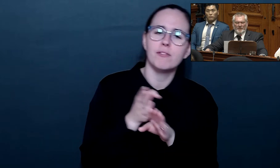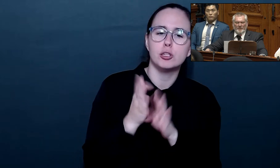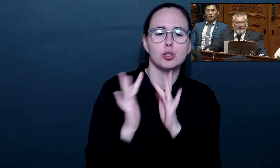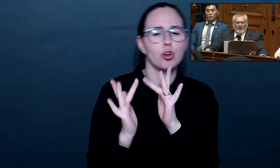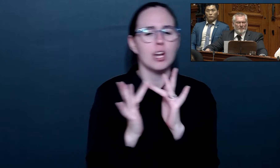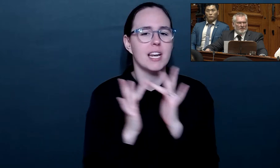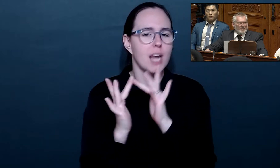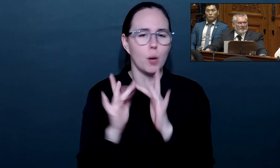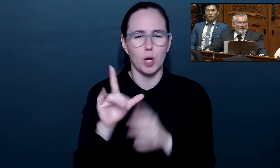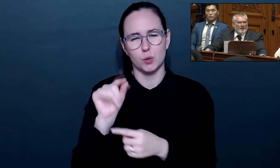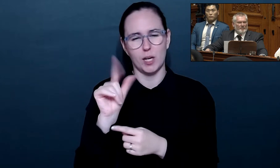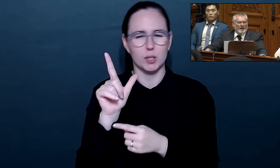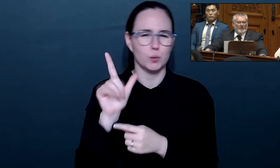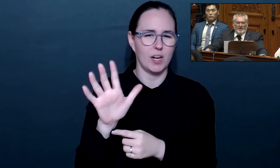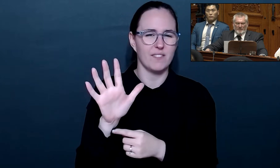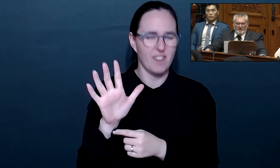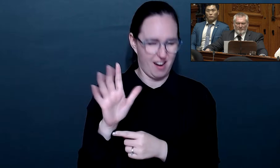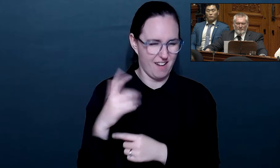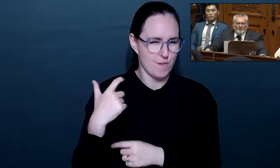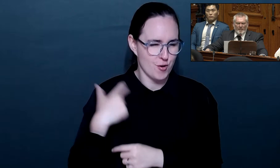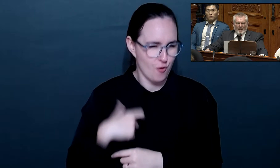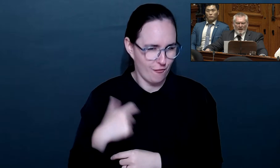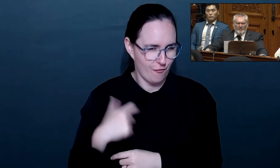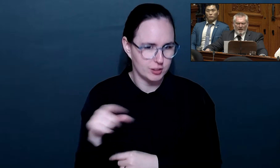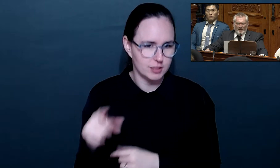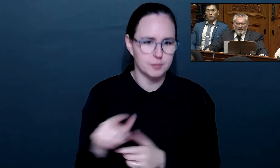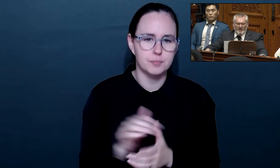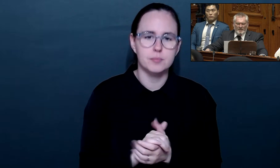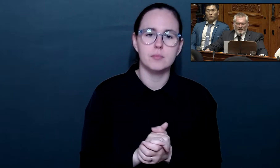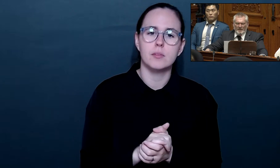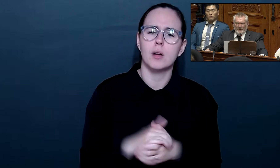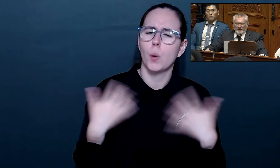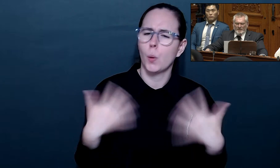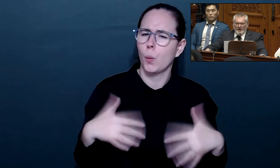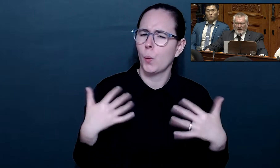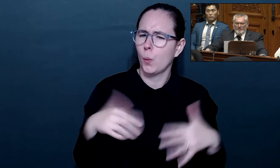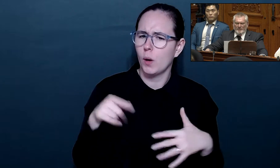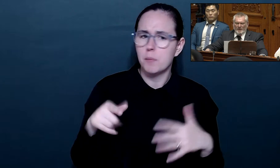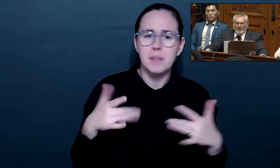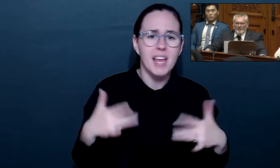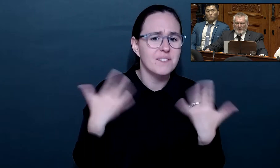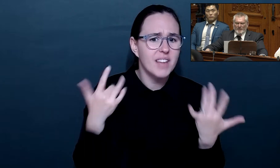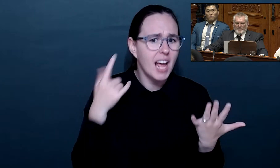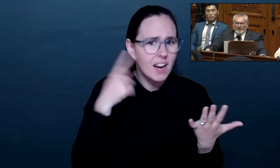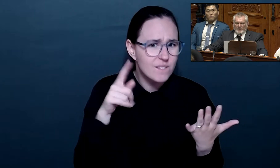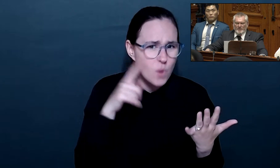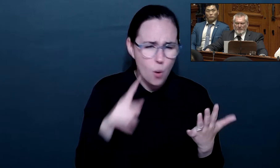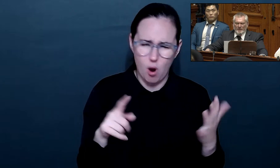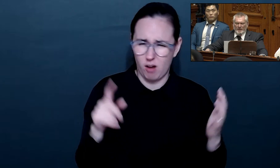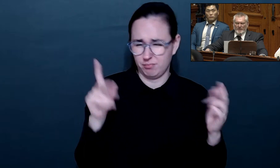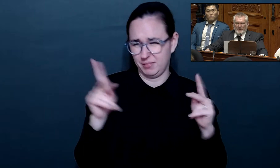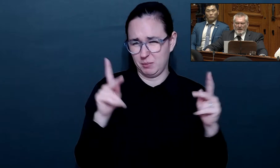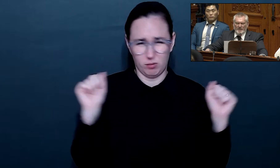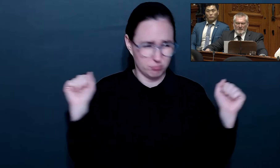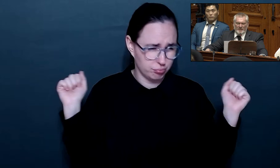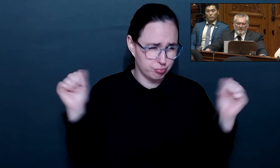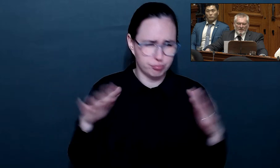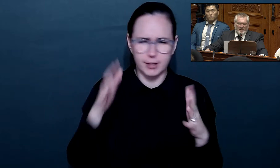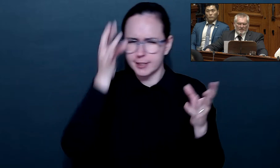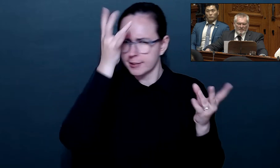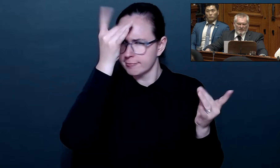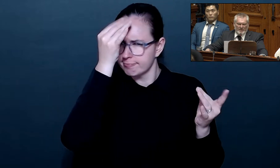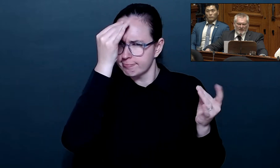goal to create a world without barriers. I found the energy and enthusiasm of all participants truly